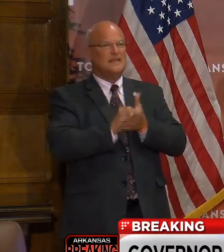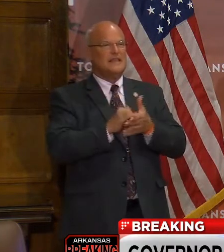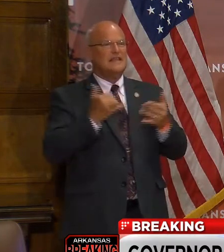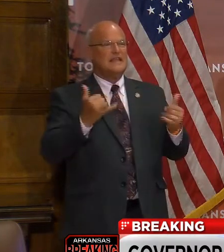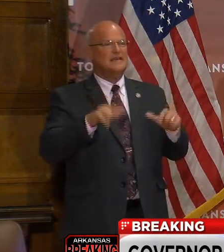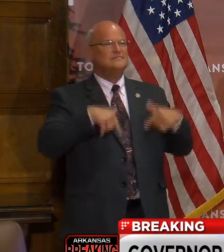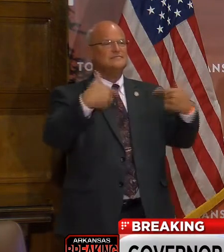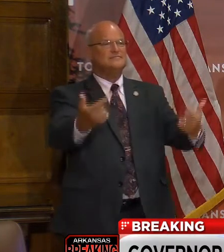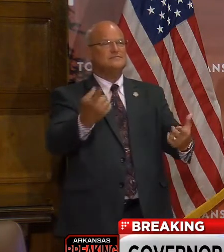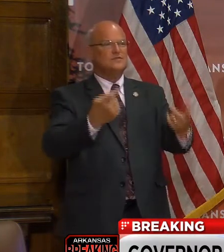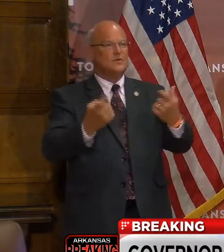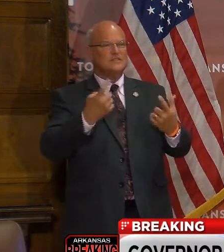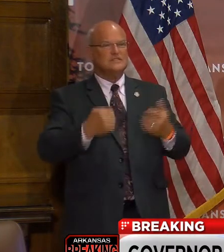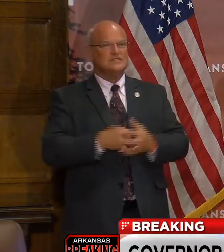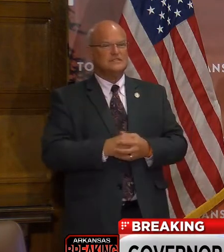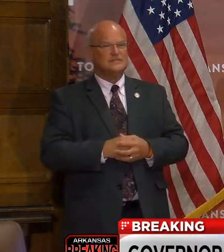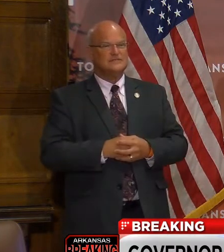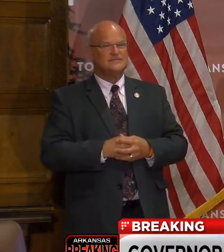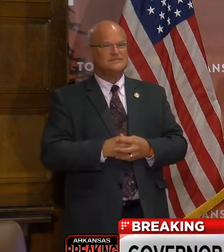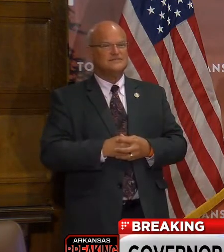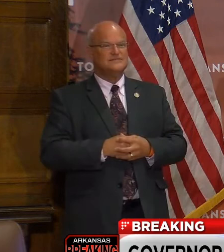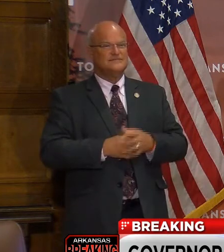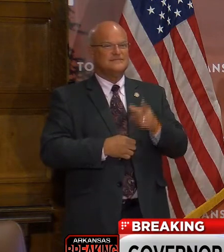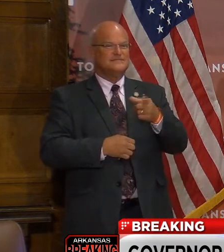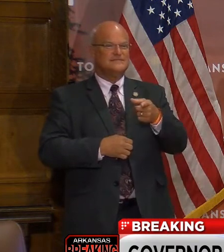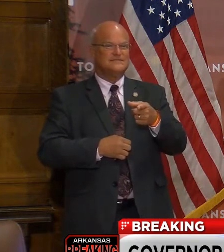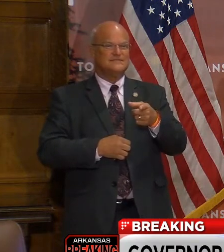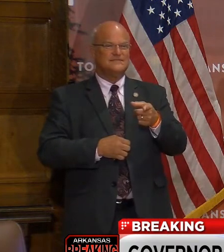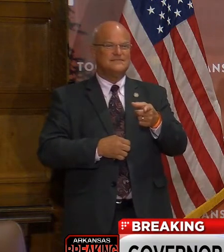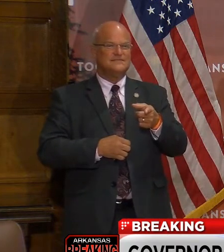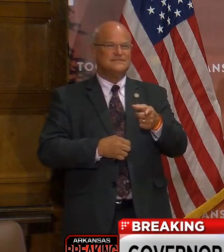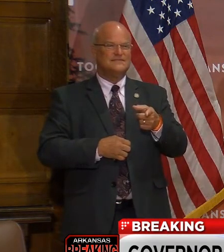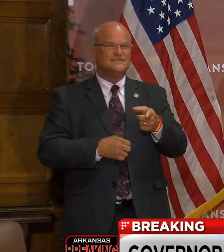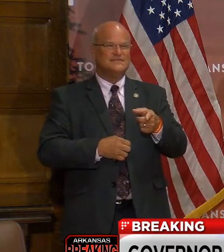With that, we'll take any questions. That's it.